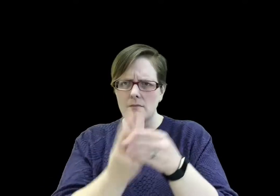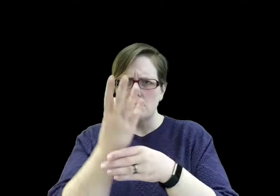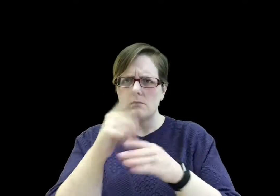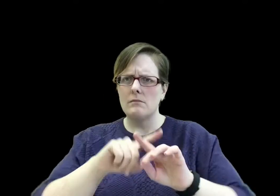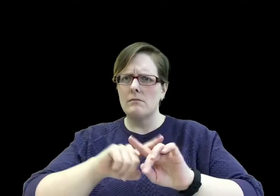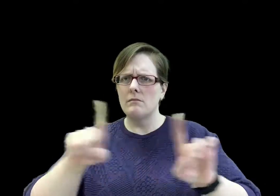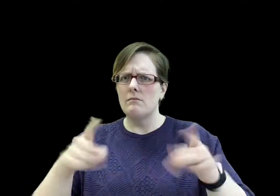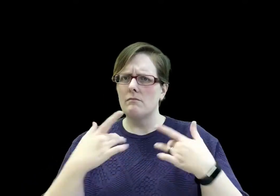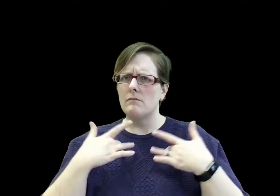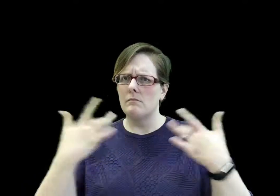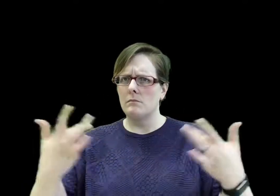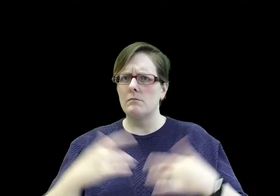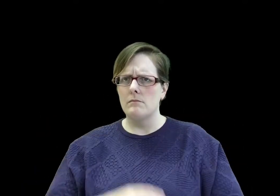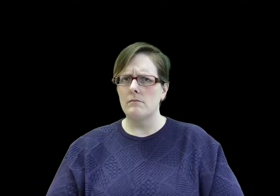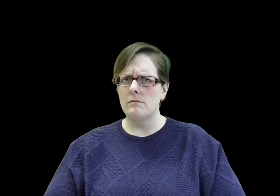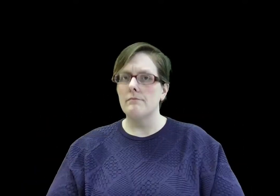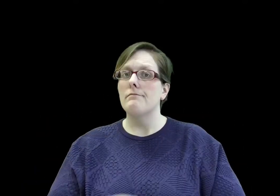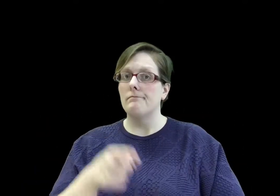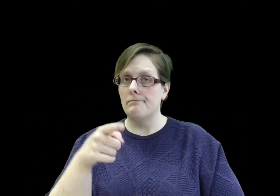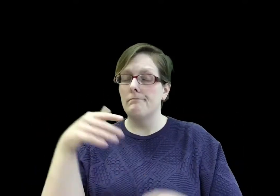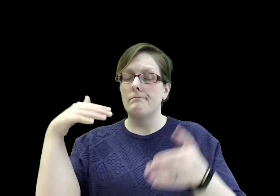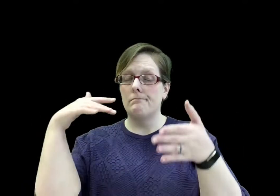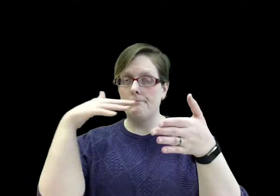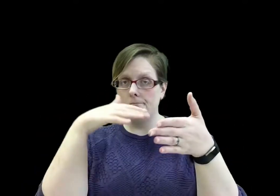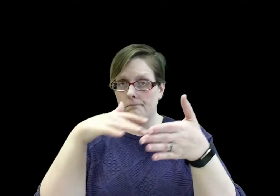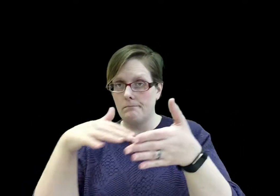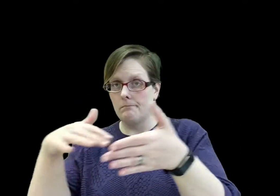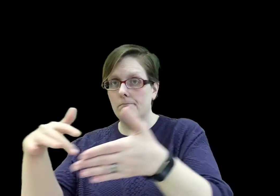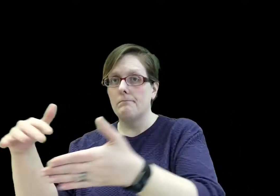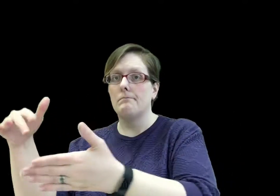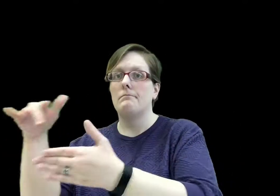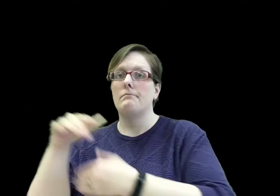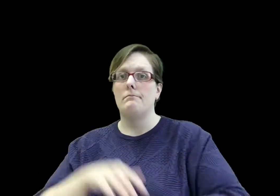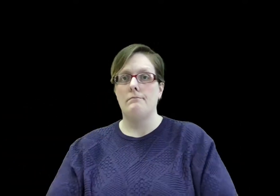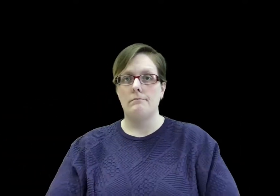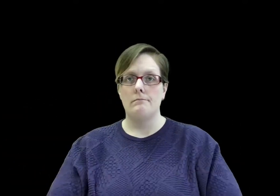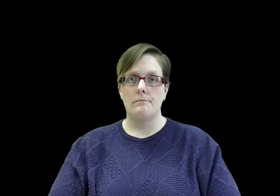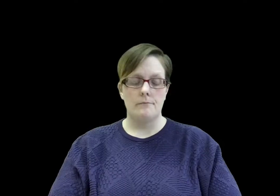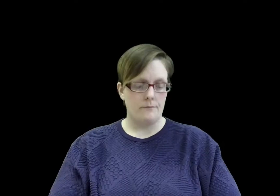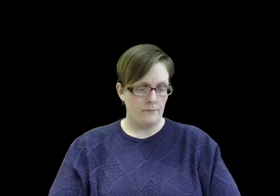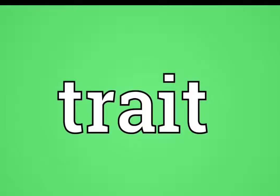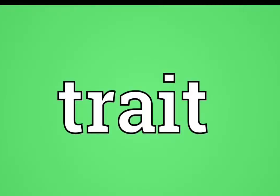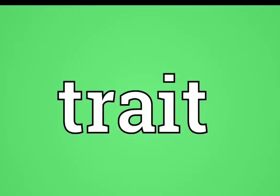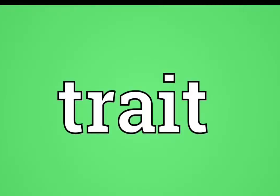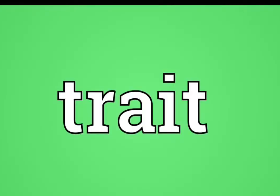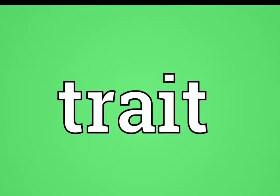happen? What was going on inside of the plant? So that was his course of